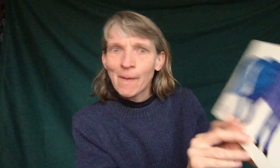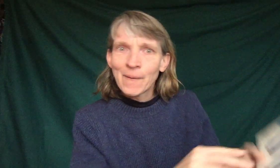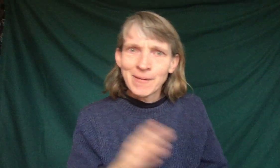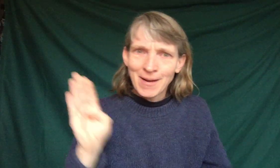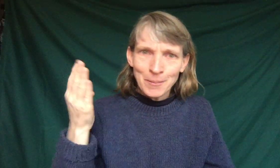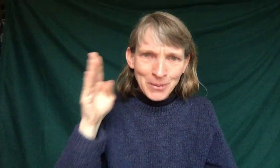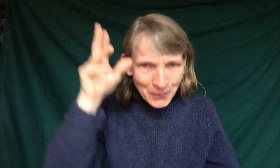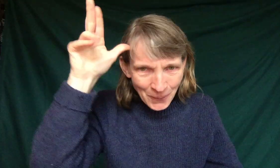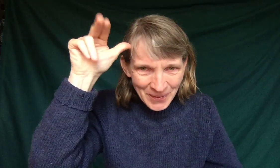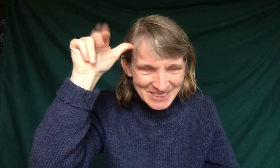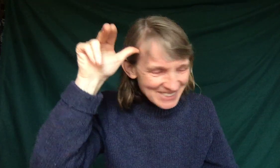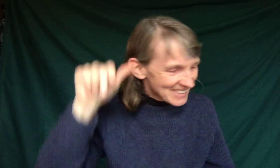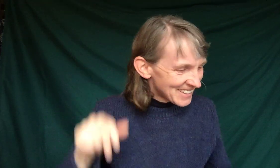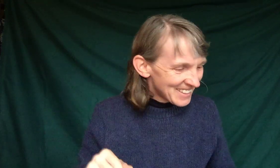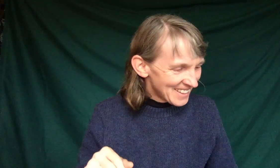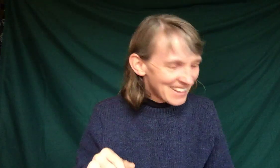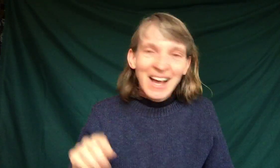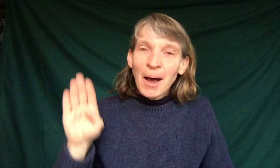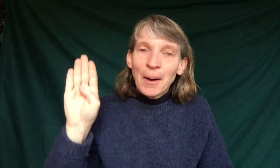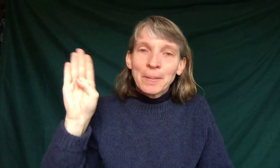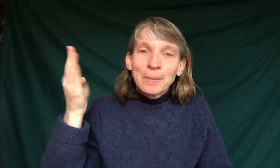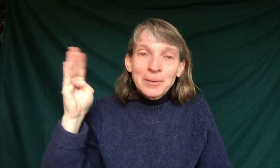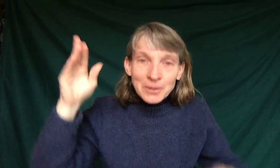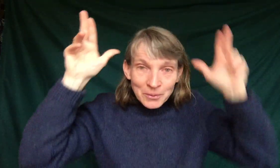Wow, a blue horse. Blue